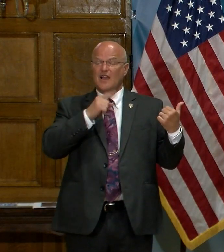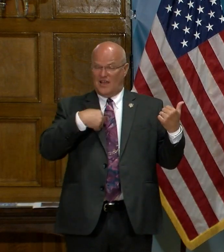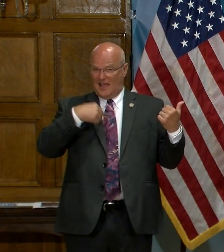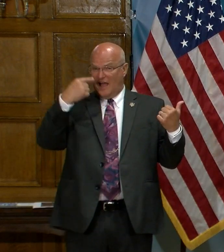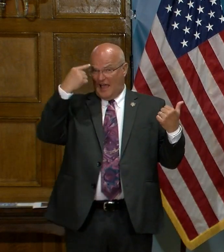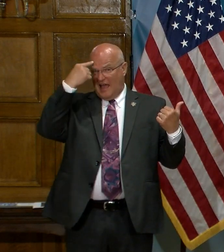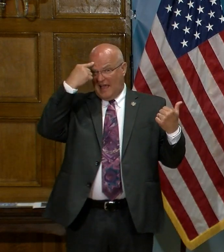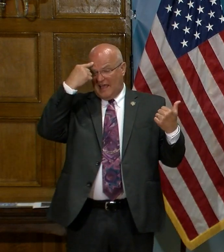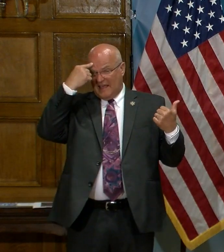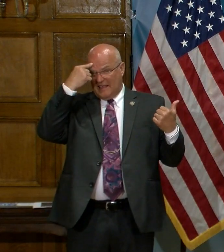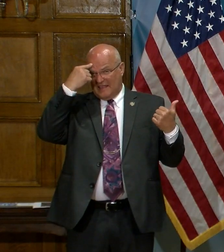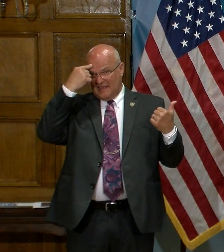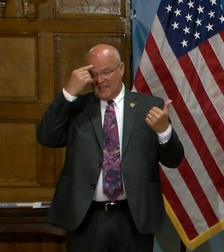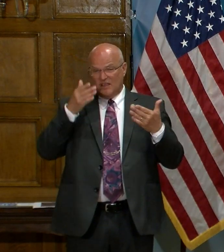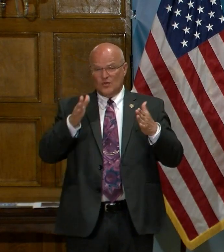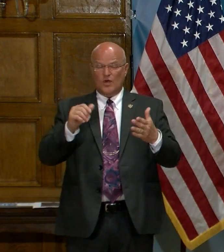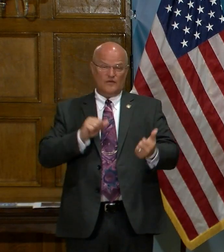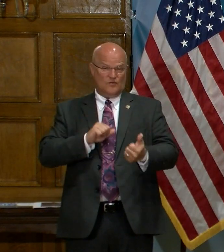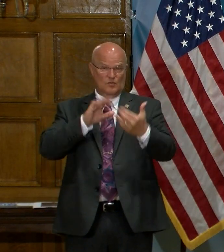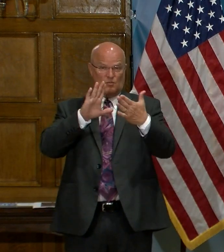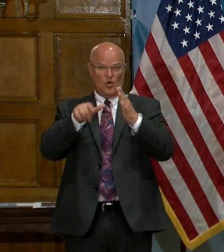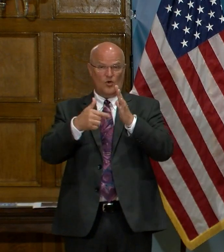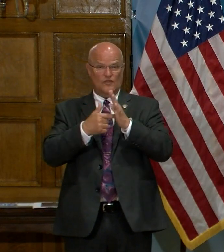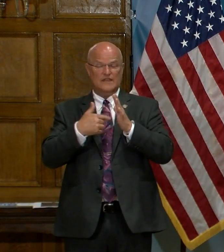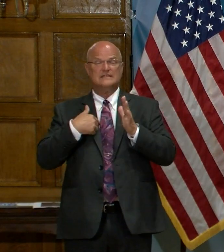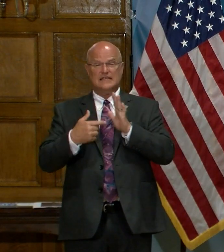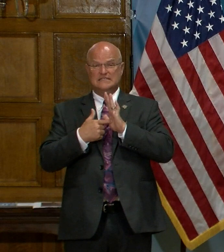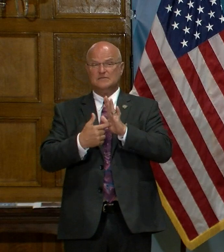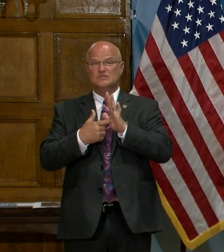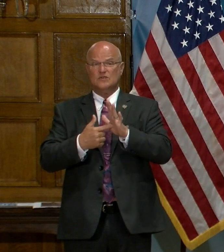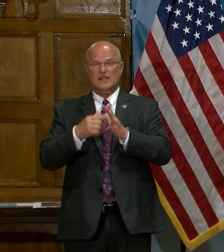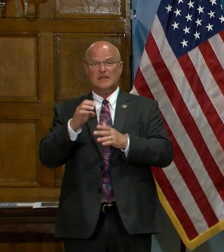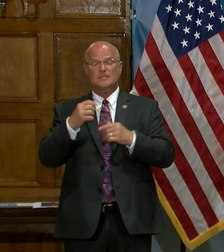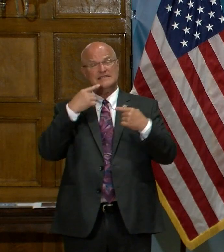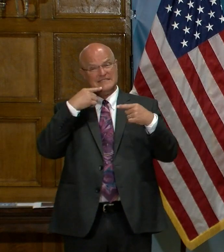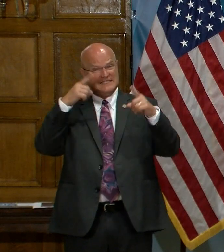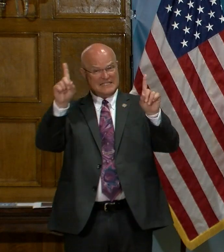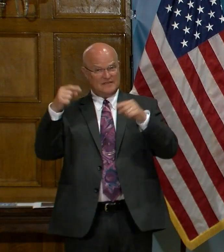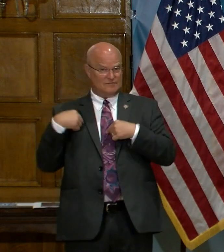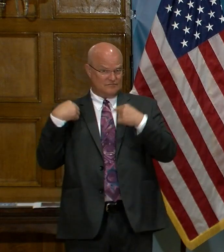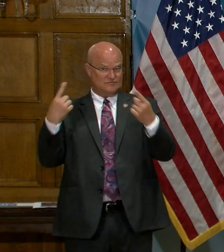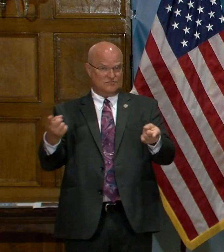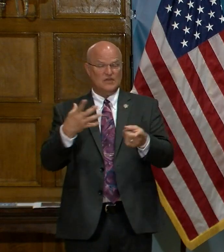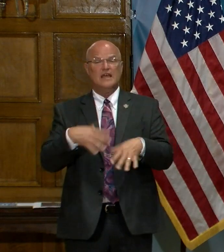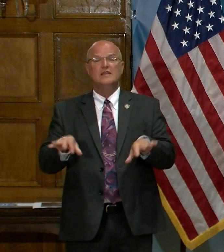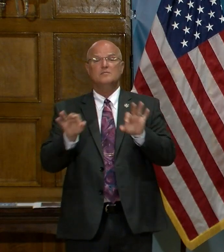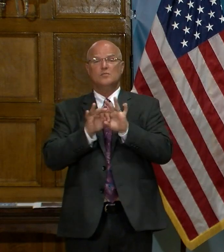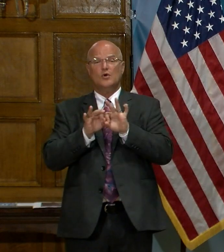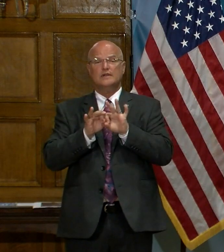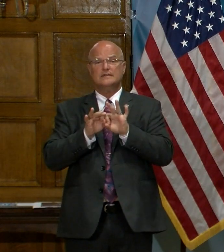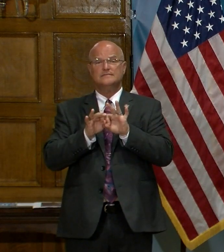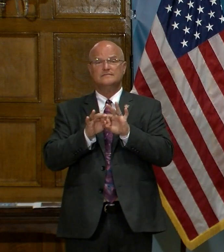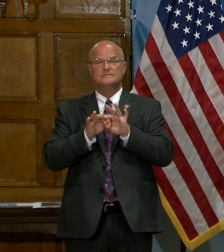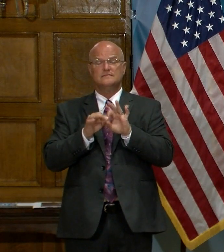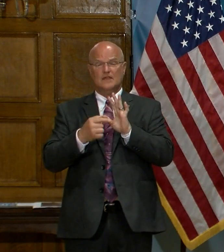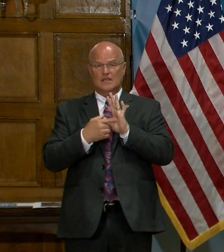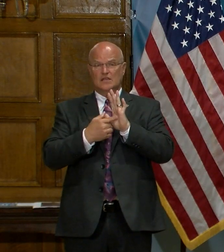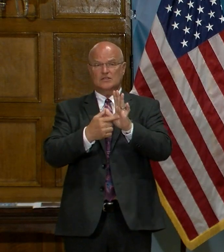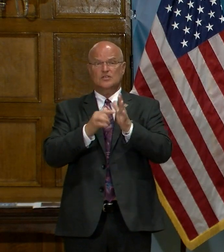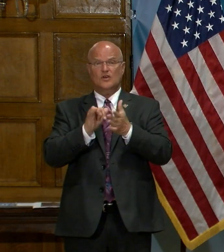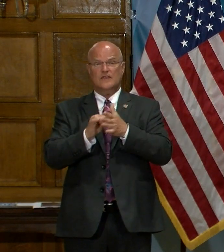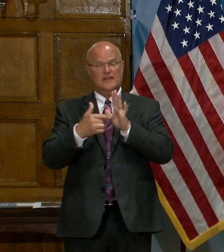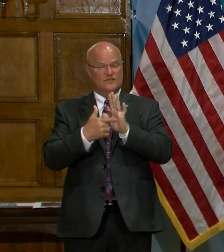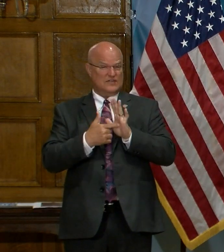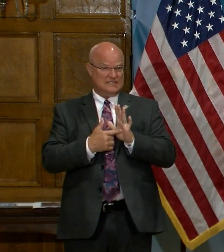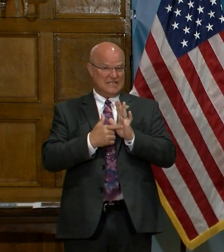think the way we've approached it has demonstrated to be successful and important. It shows that,